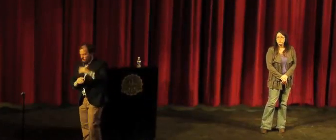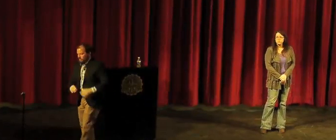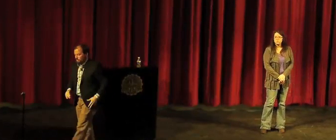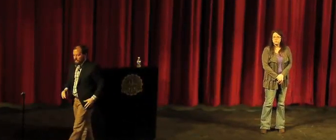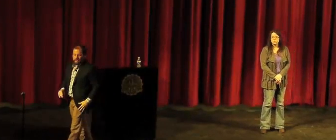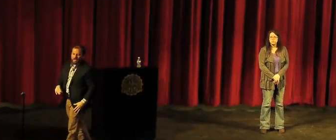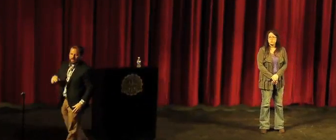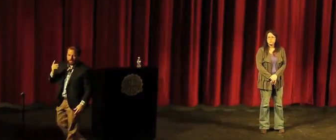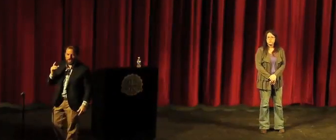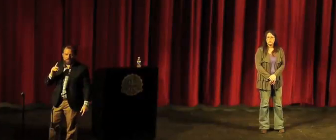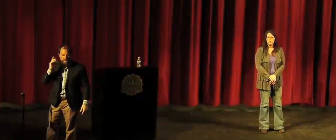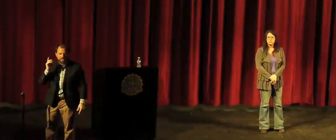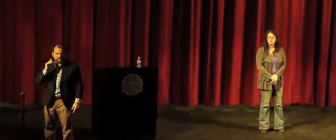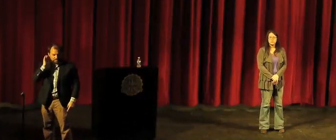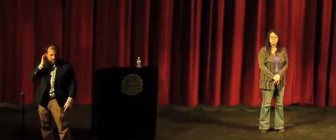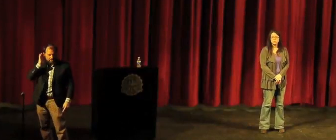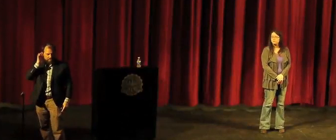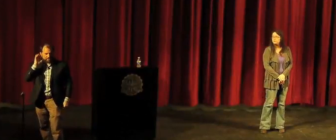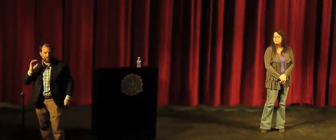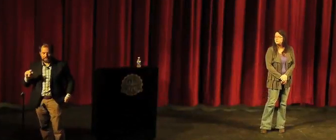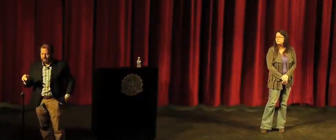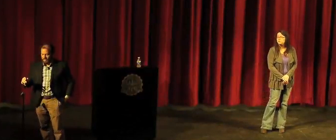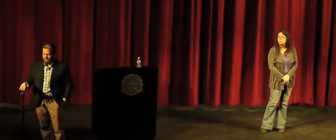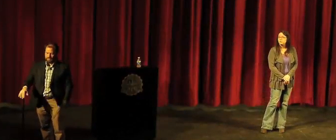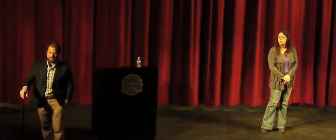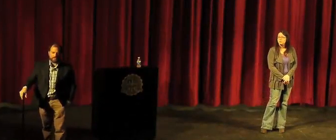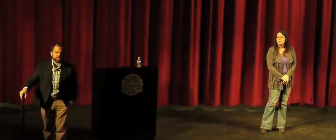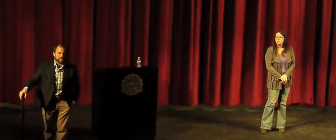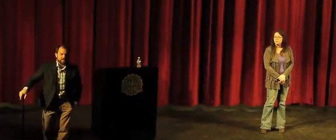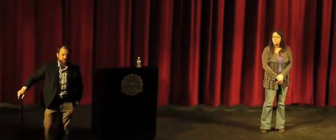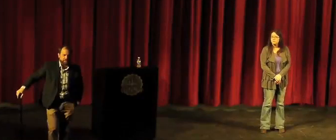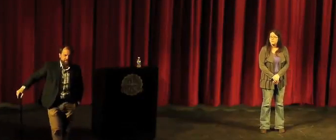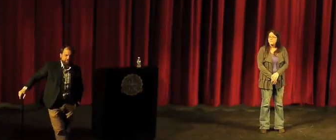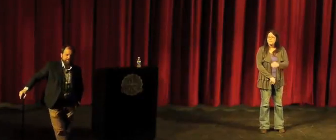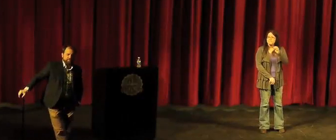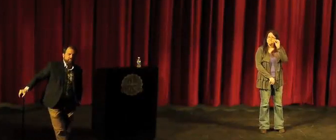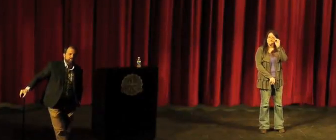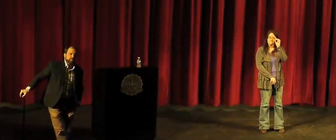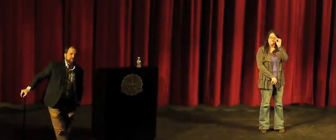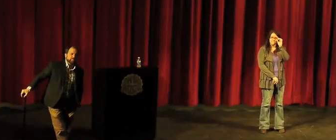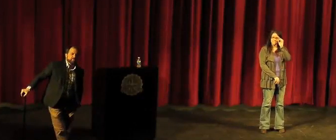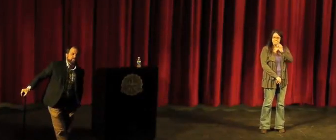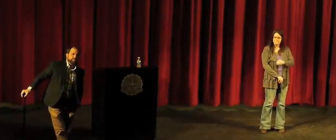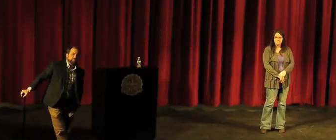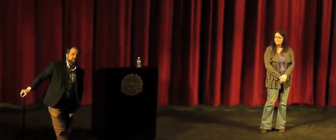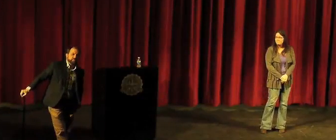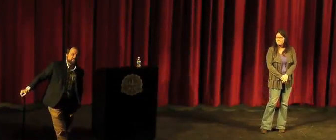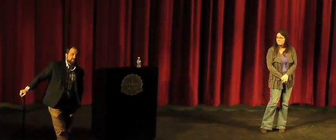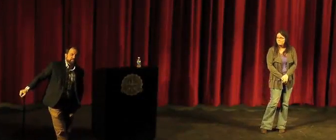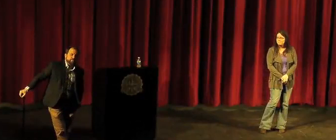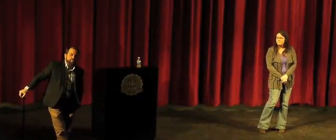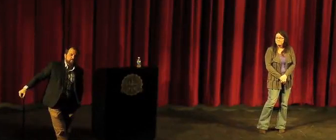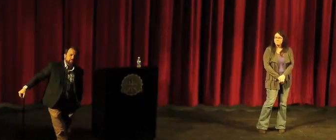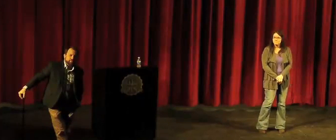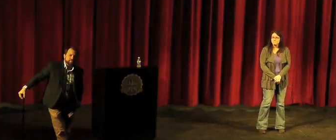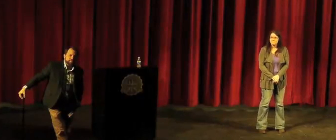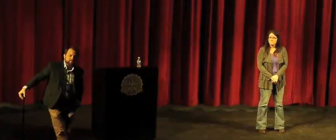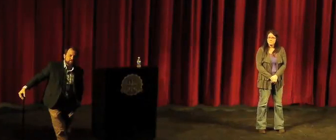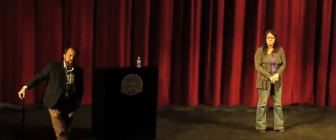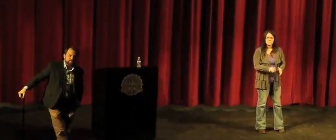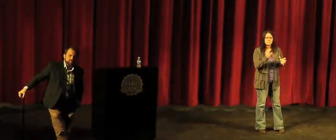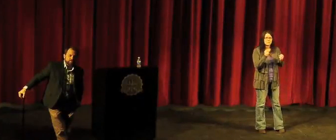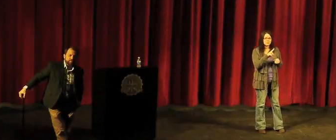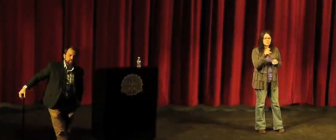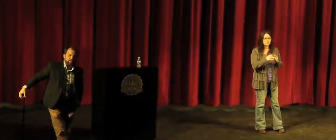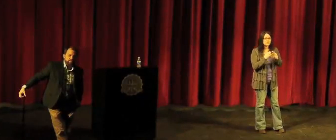Yeah. Although my hearing sucks, so you might try, or is bad. Okay. So my question